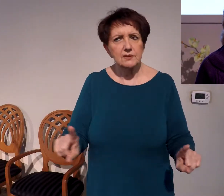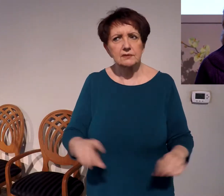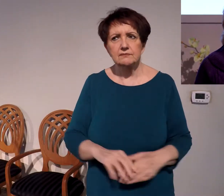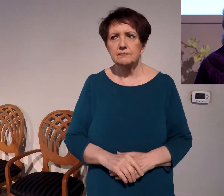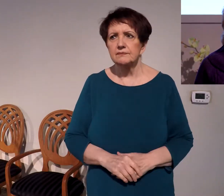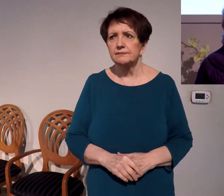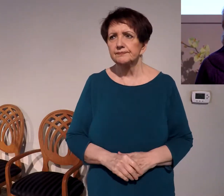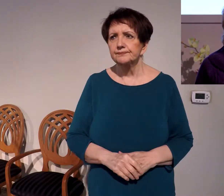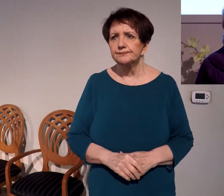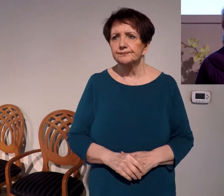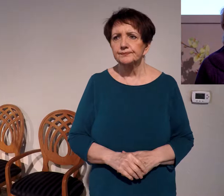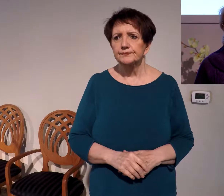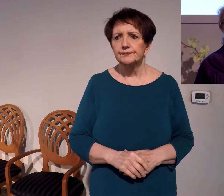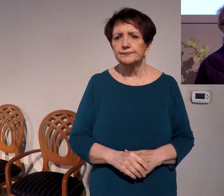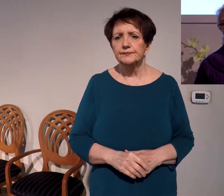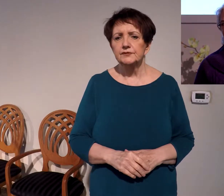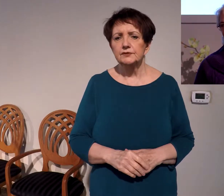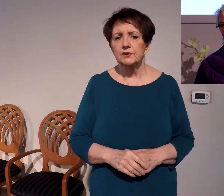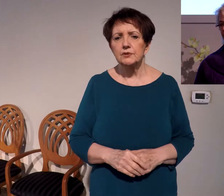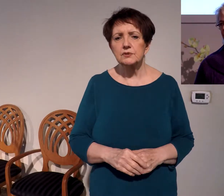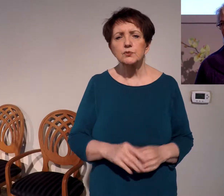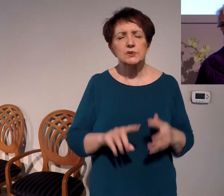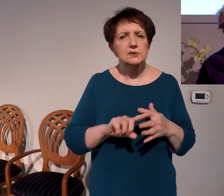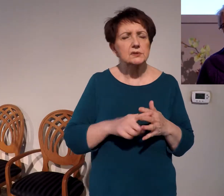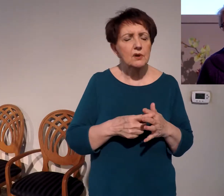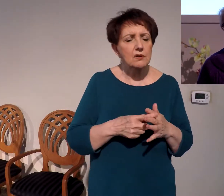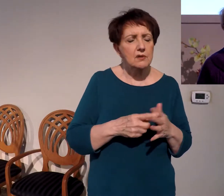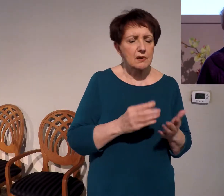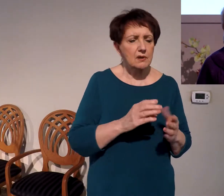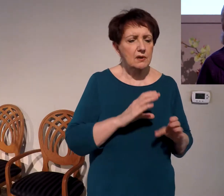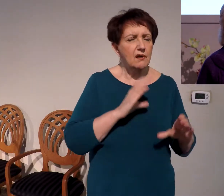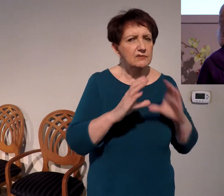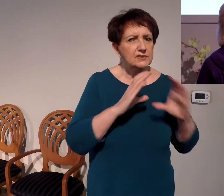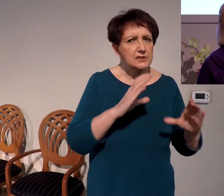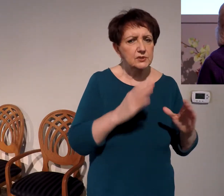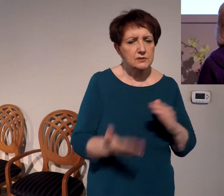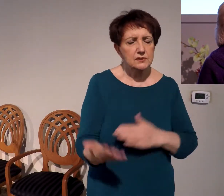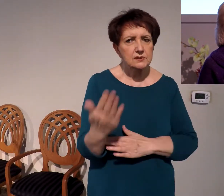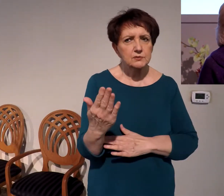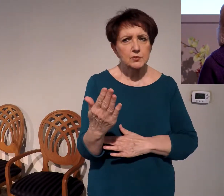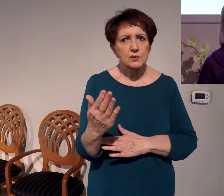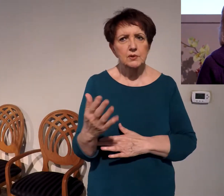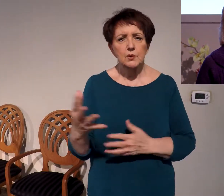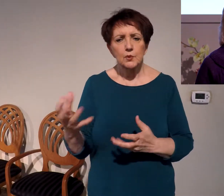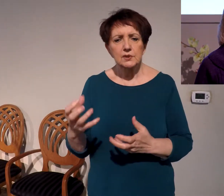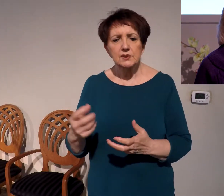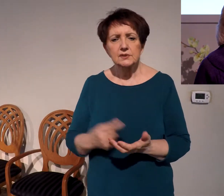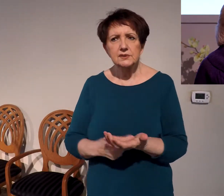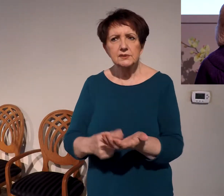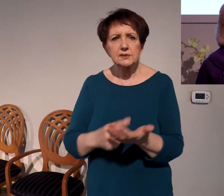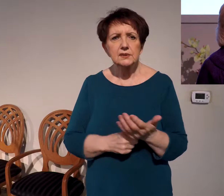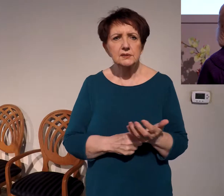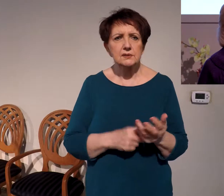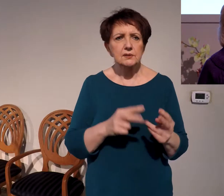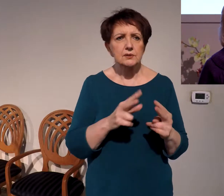So, as we move into this conversation this morning, I want to address two